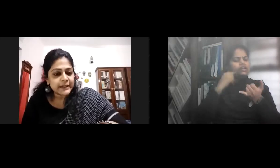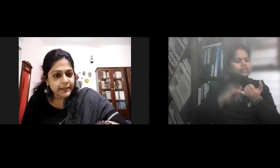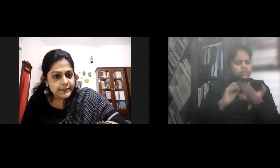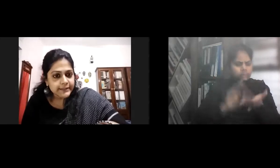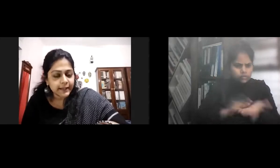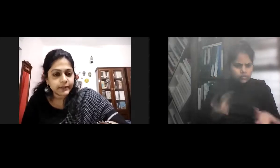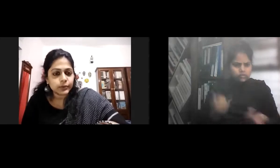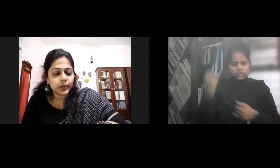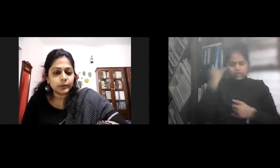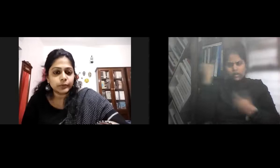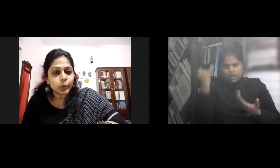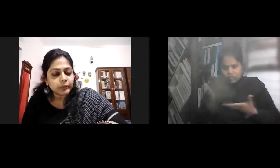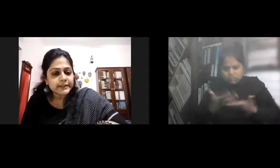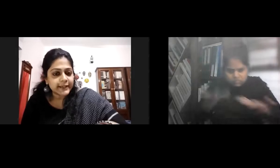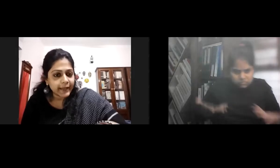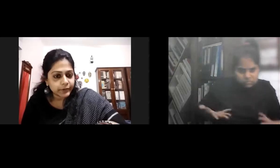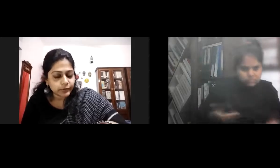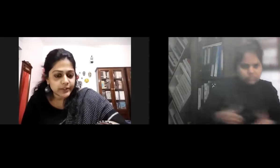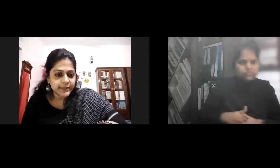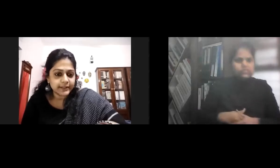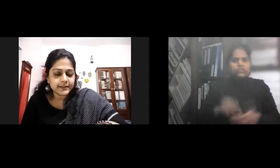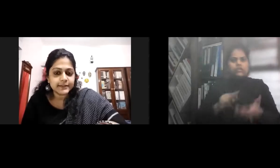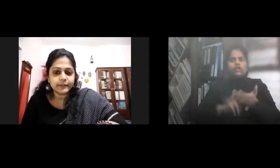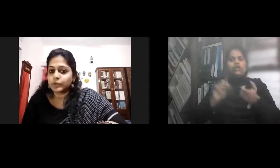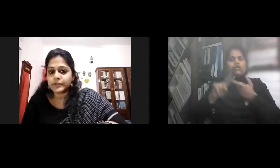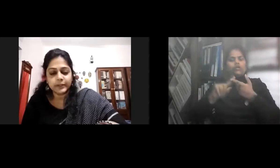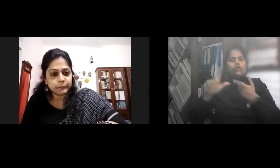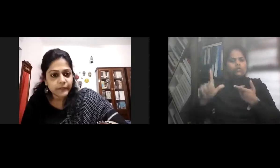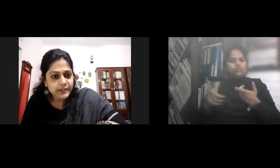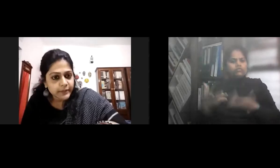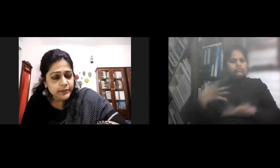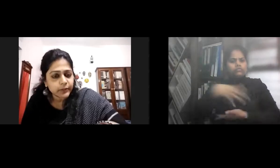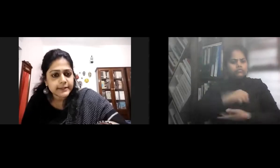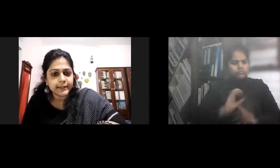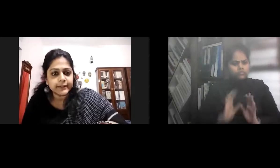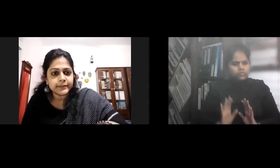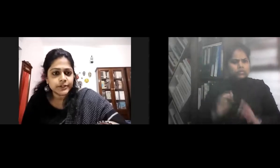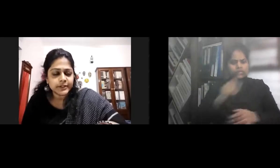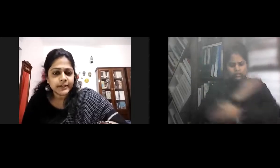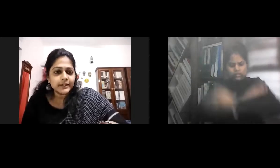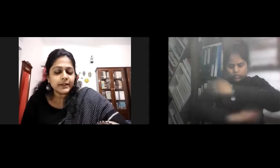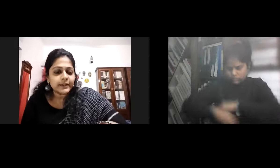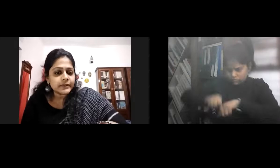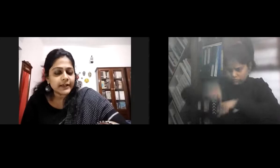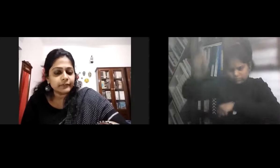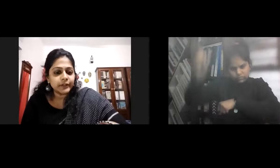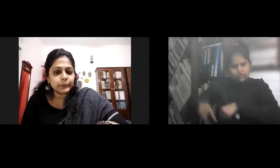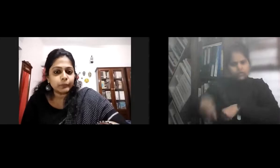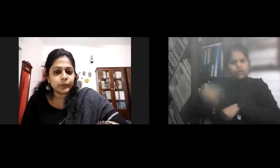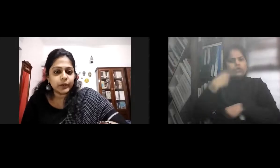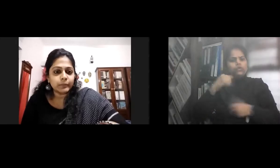materialism inherently tied to how the novel is a carrier of these ideas. Of course, disability scholars like Leonard G. Davis